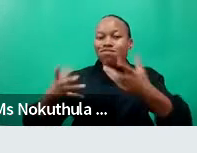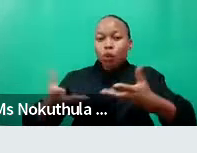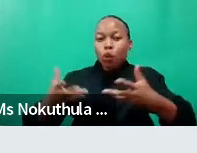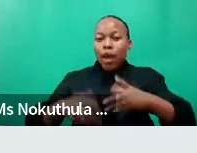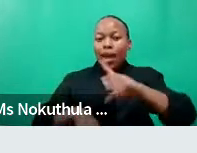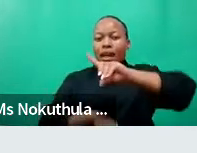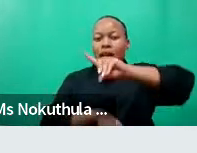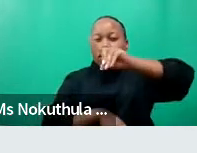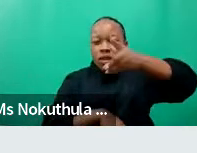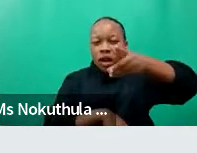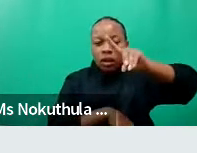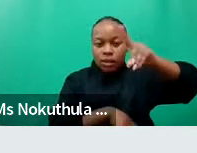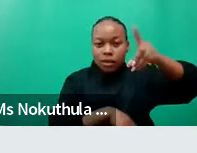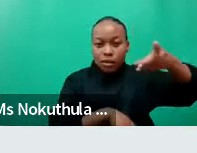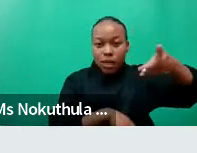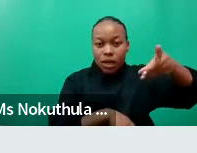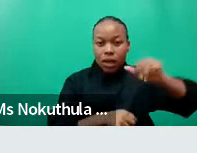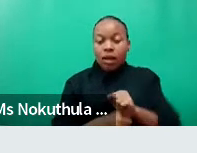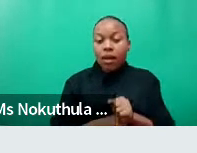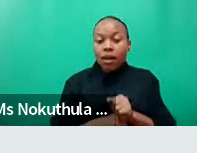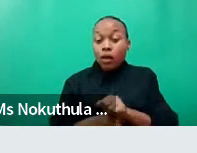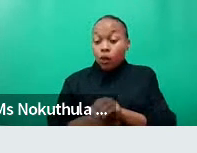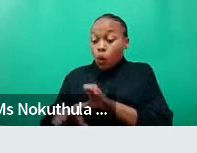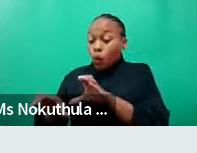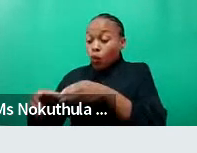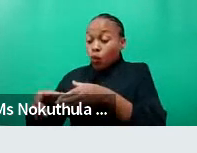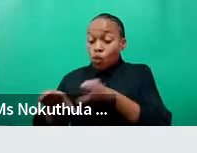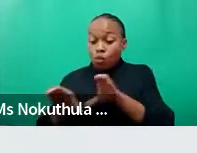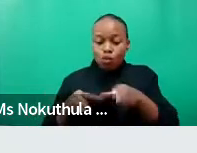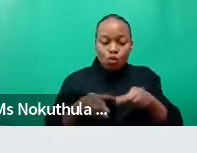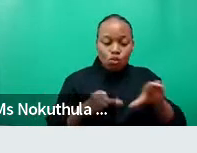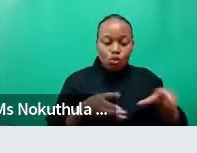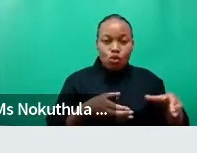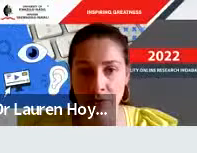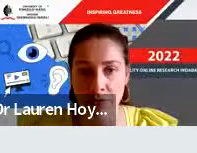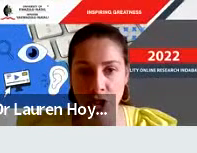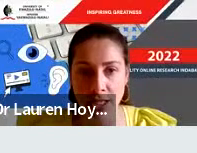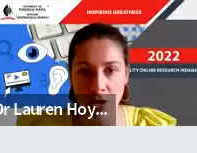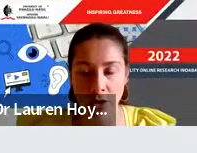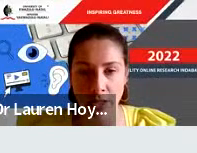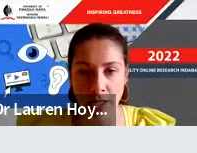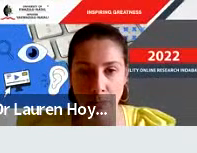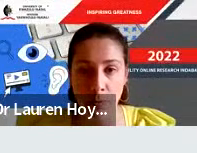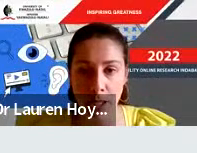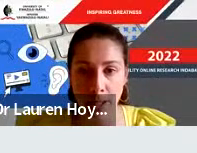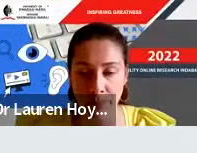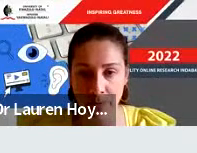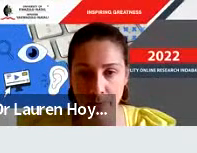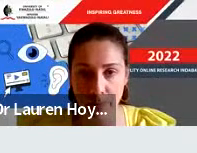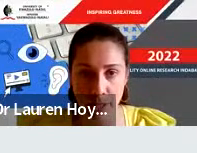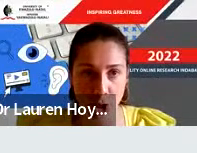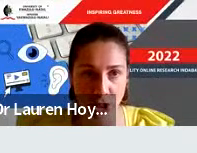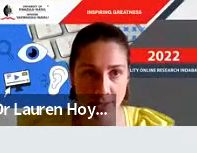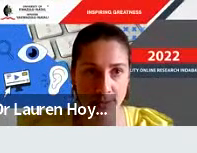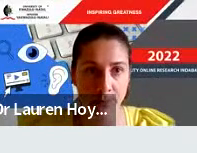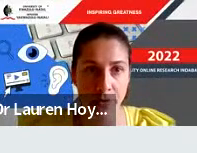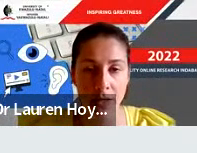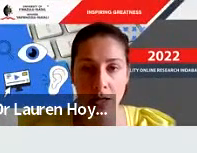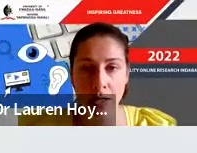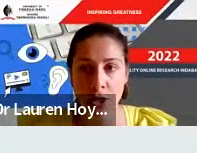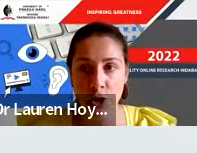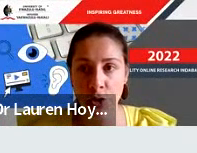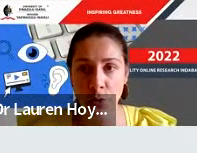or throughout their degrees, as they get to their postgraduate studies, they'll work individually on their